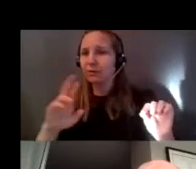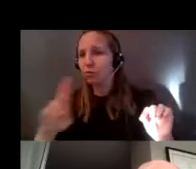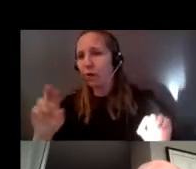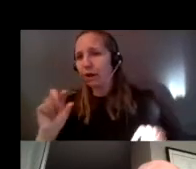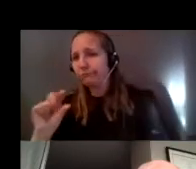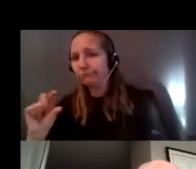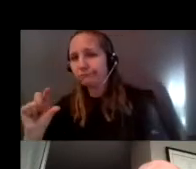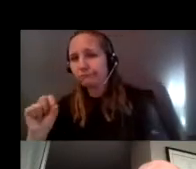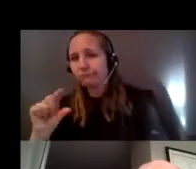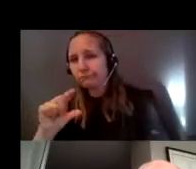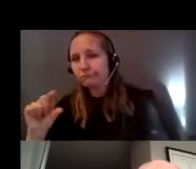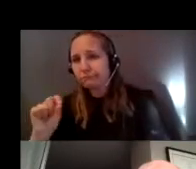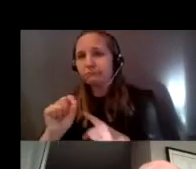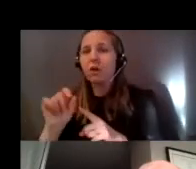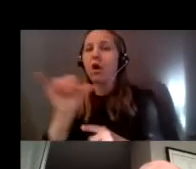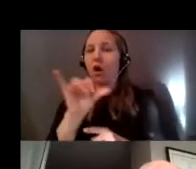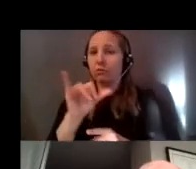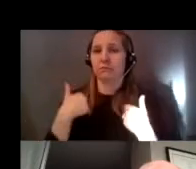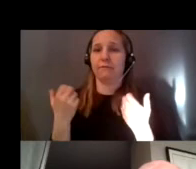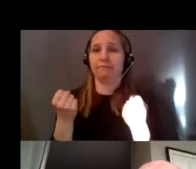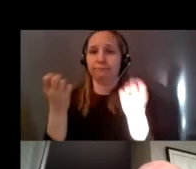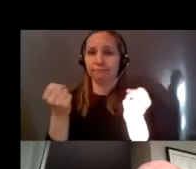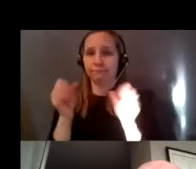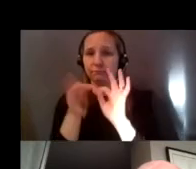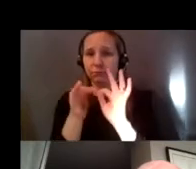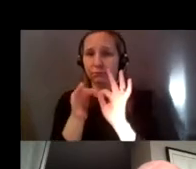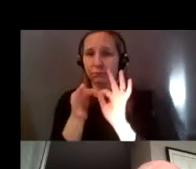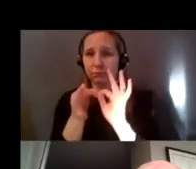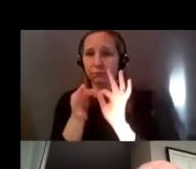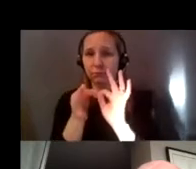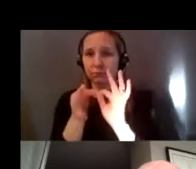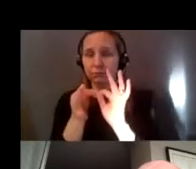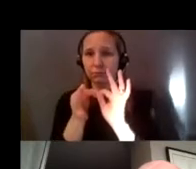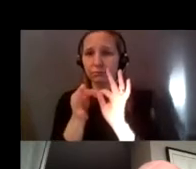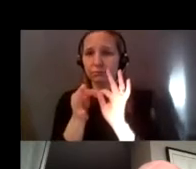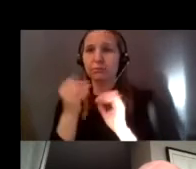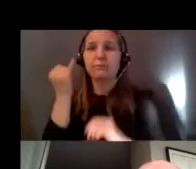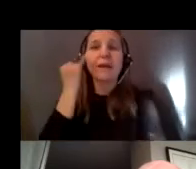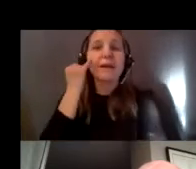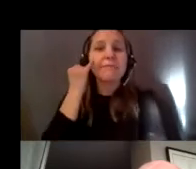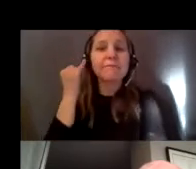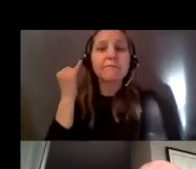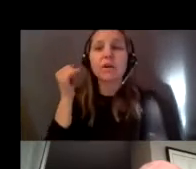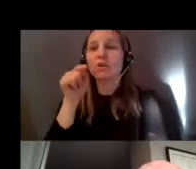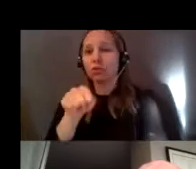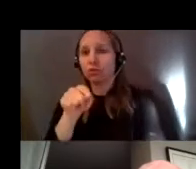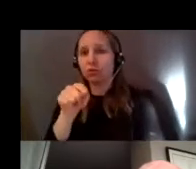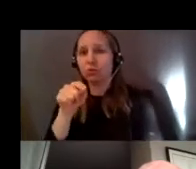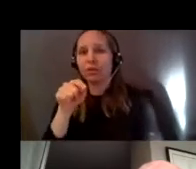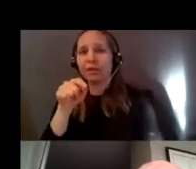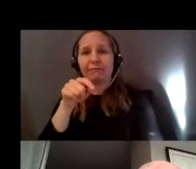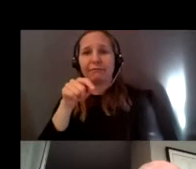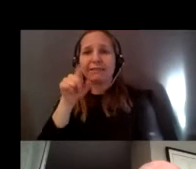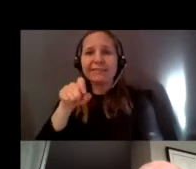You'll also see that we have ASL interpreters. And should you need any assistance with our ASL interpretation or